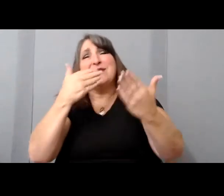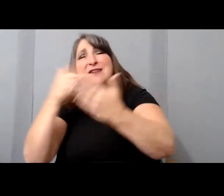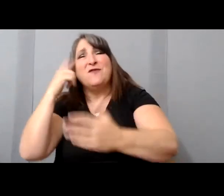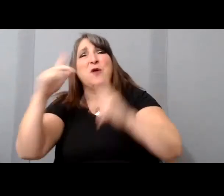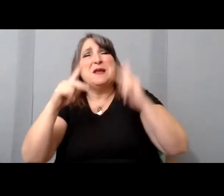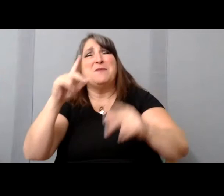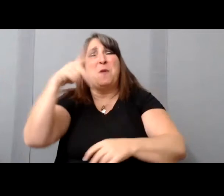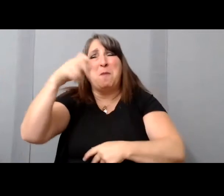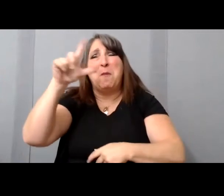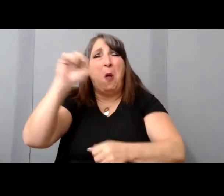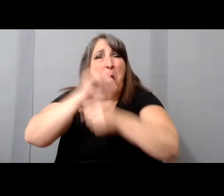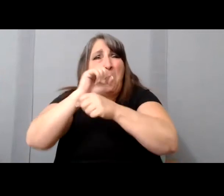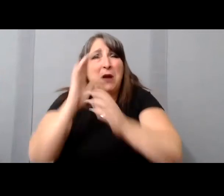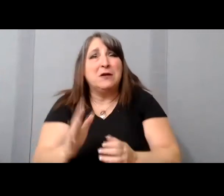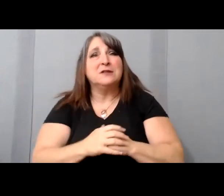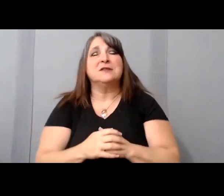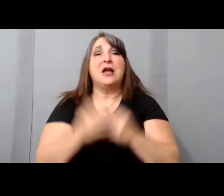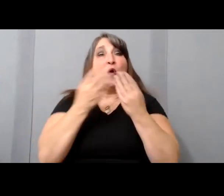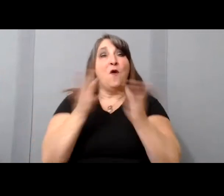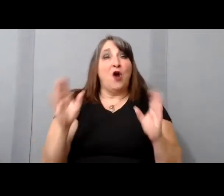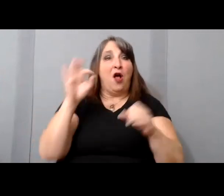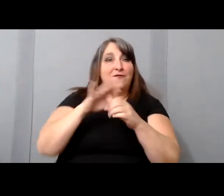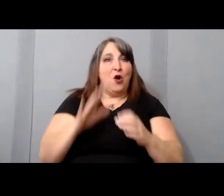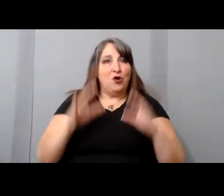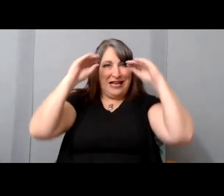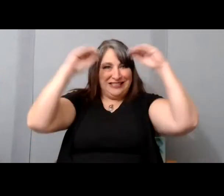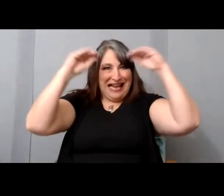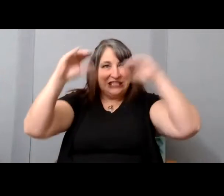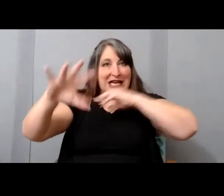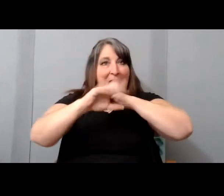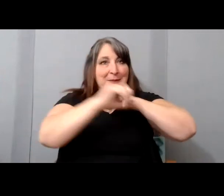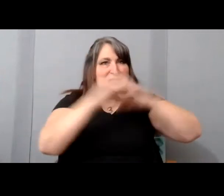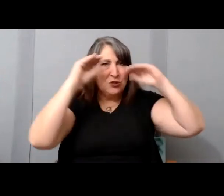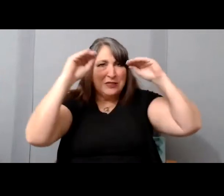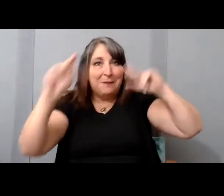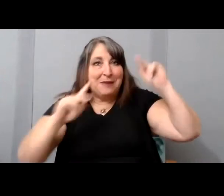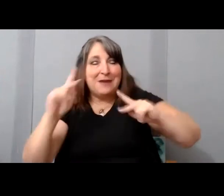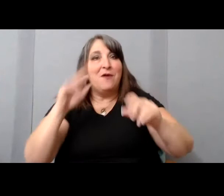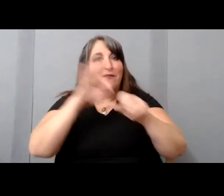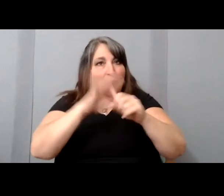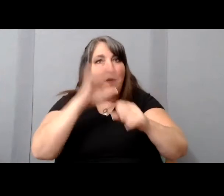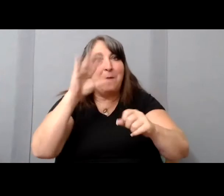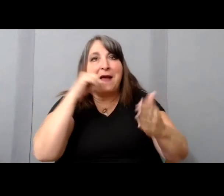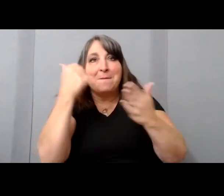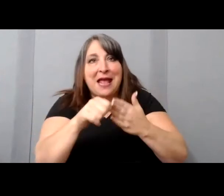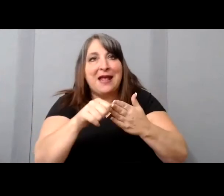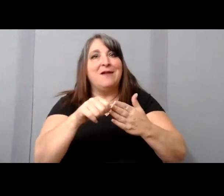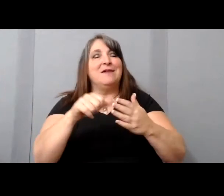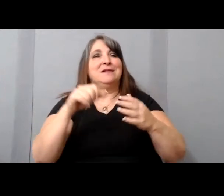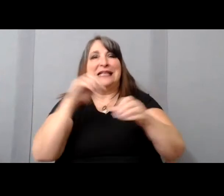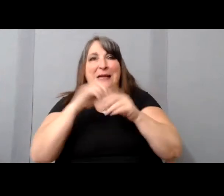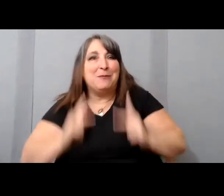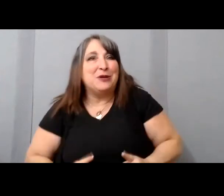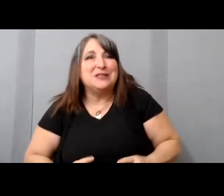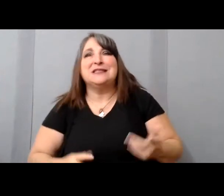that. And our overall voter education campaign to educate folks of vote by mail, their in-person options, how to stay safe